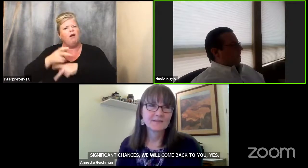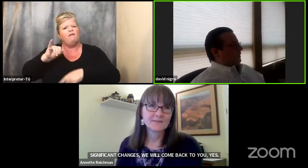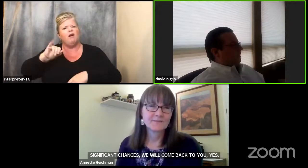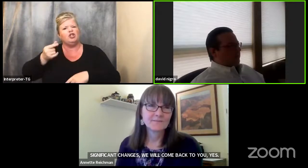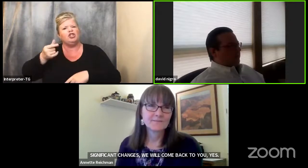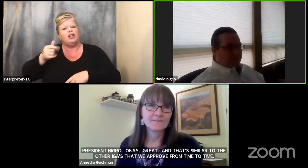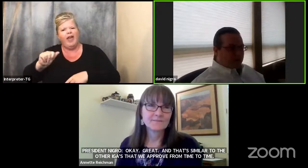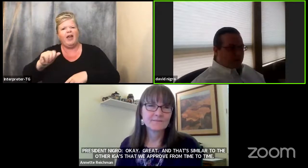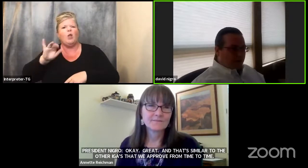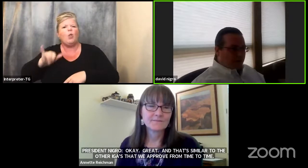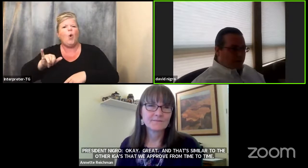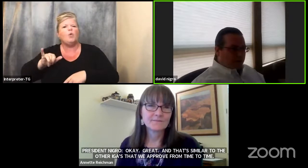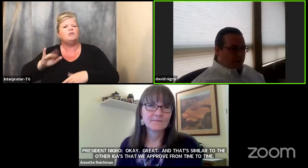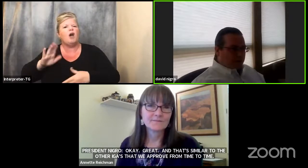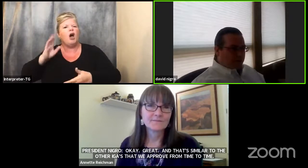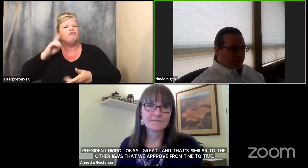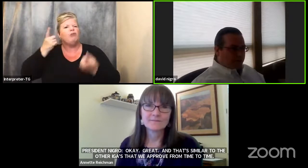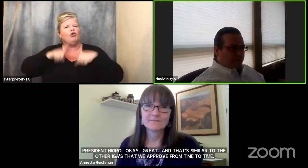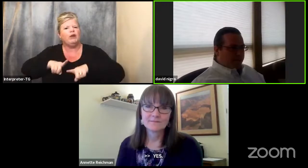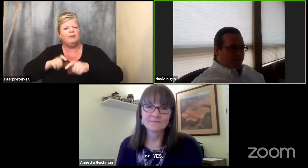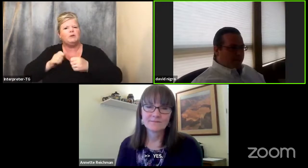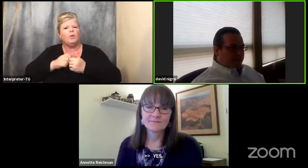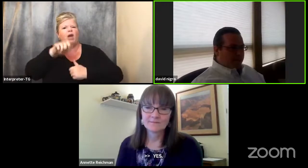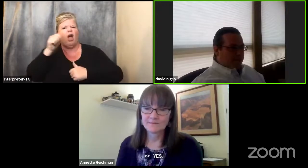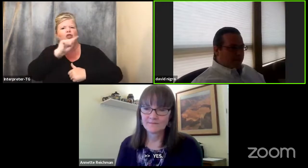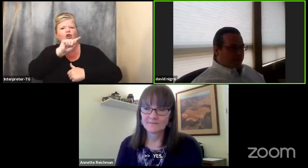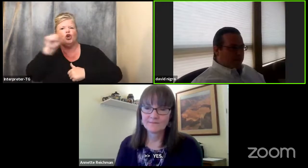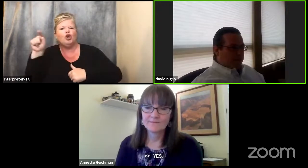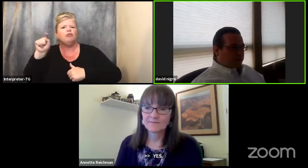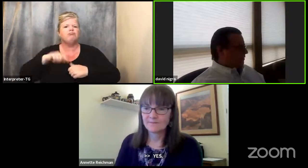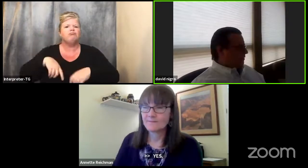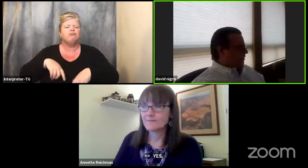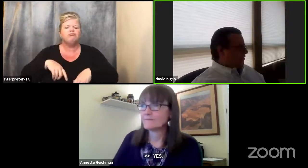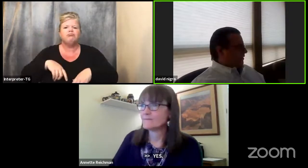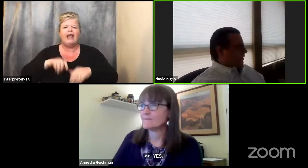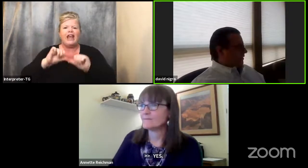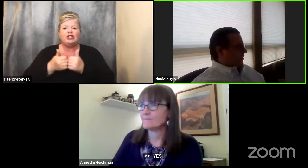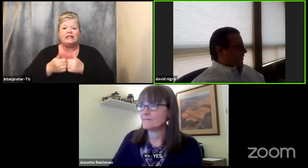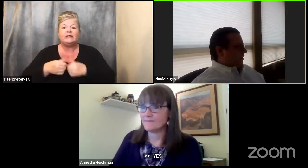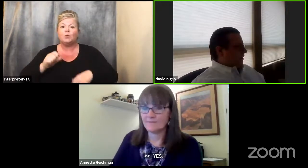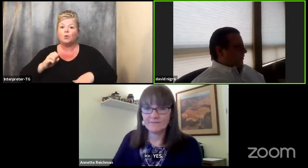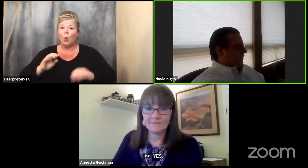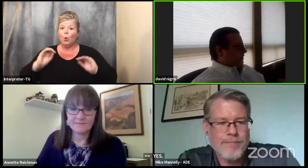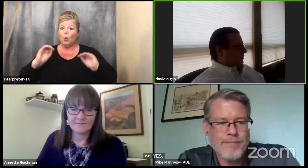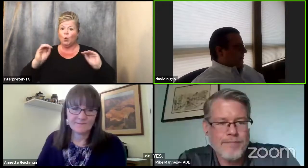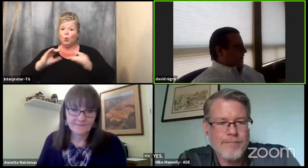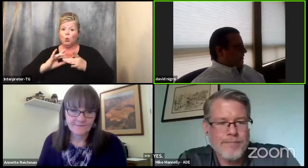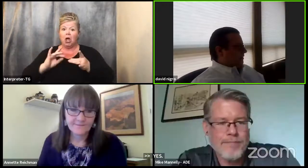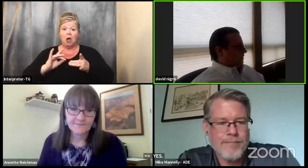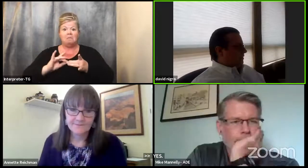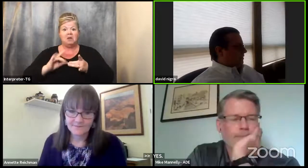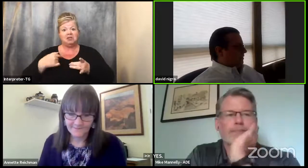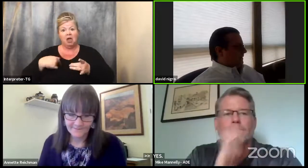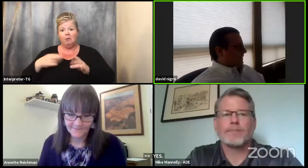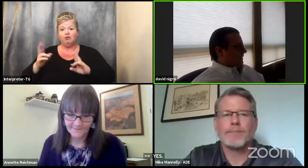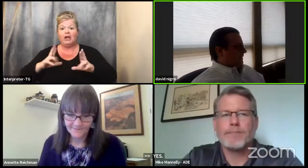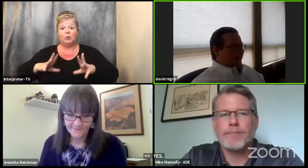I guess at this point, if there are no other comments about it, I'd entertain a motion related to this.